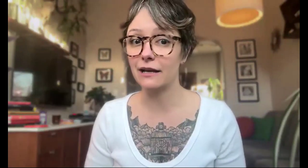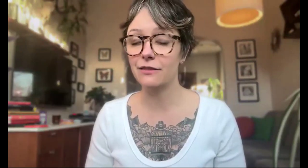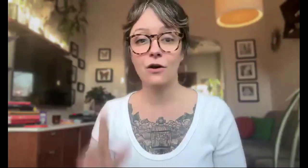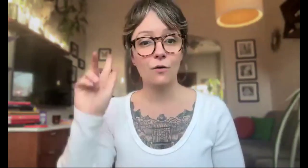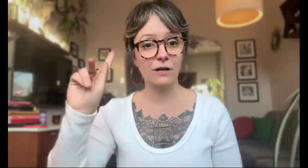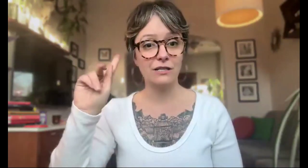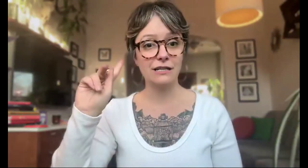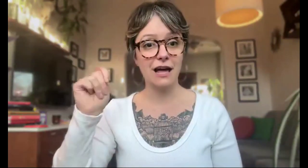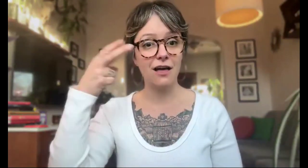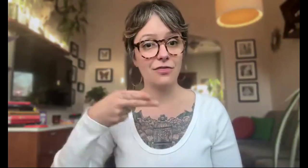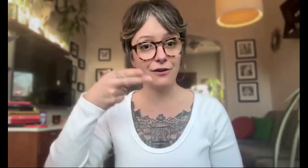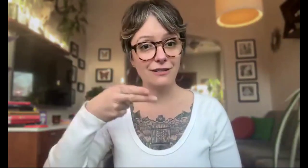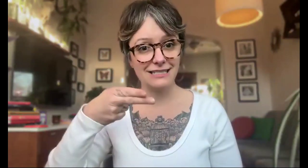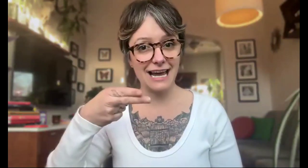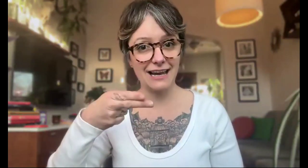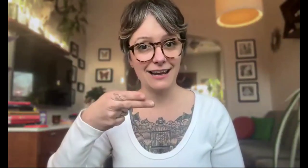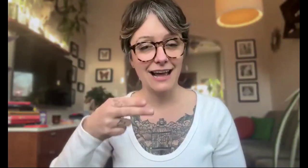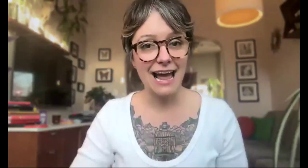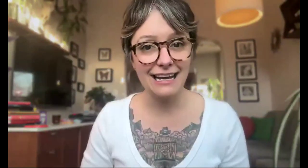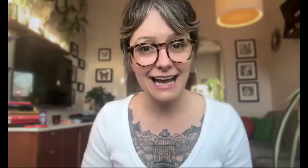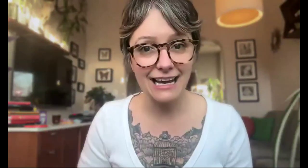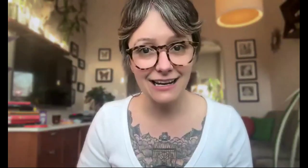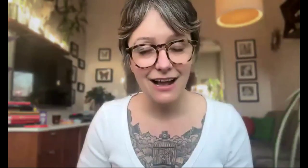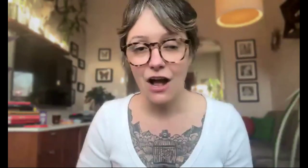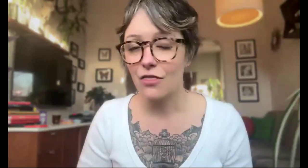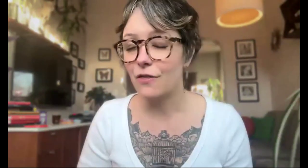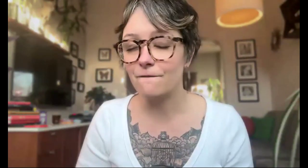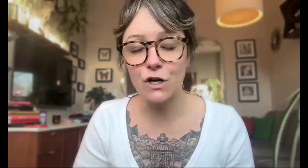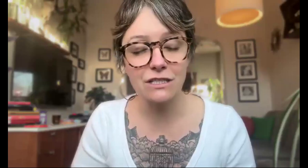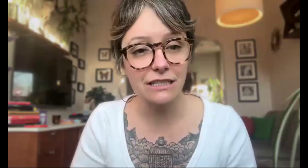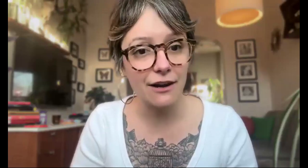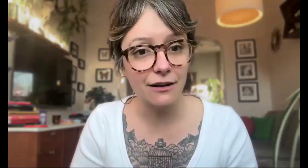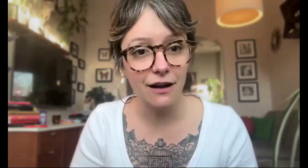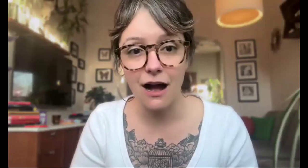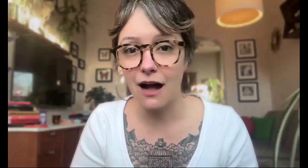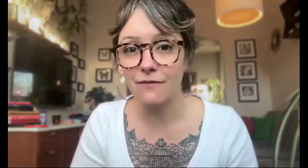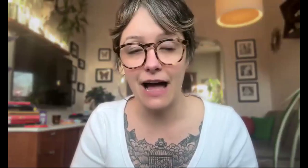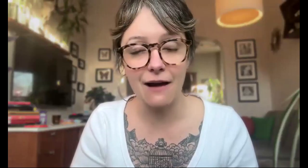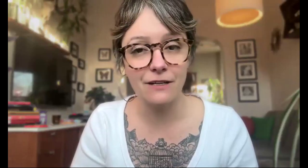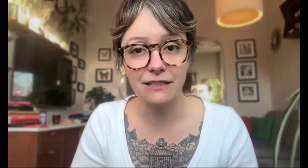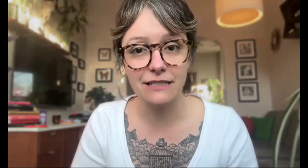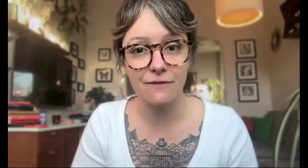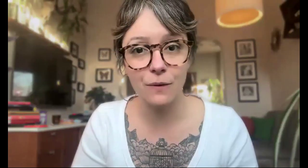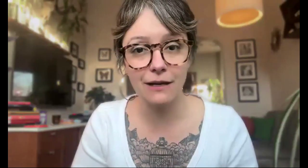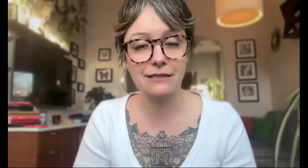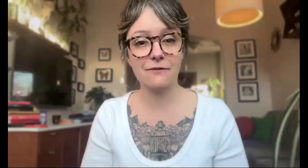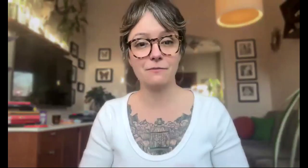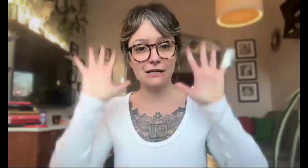20th, which is a Thursday. And again, the first letter of every single day of the week, aside from